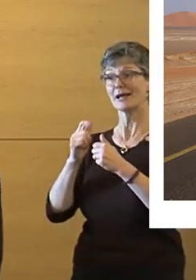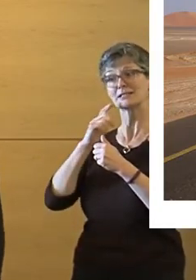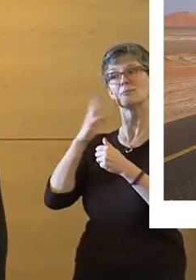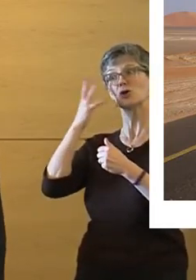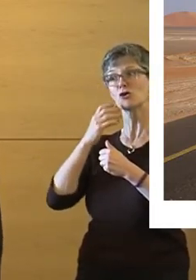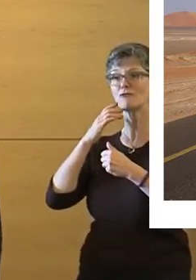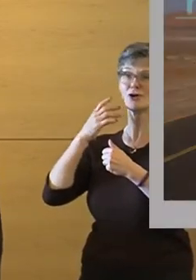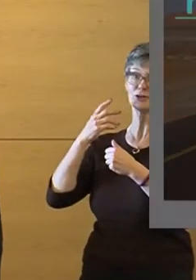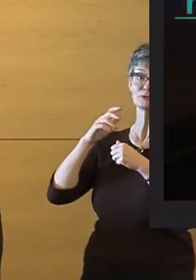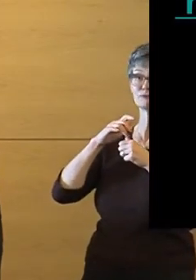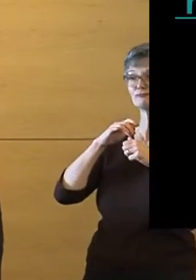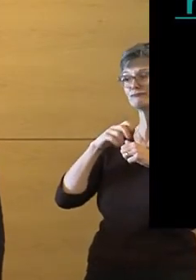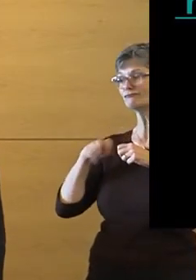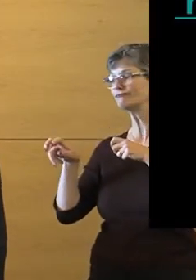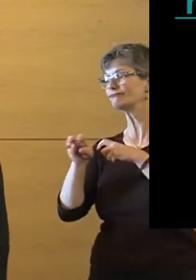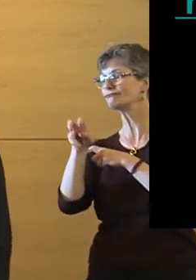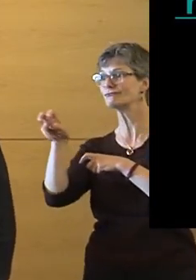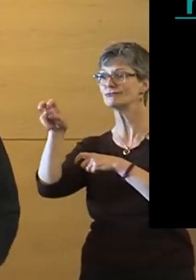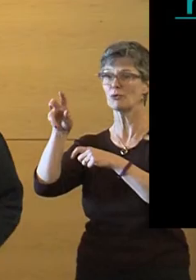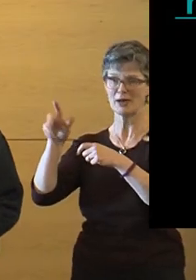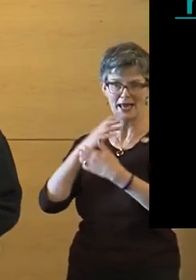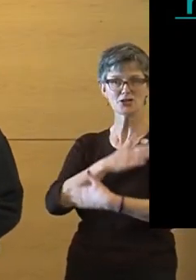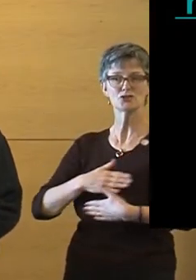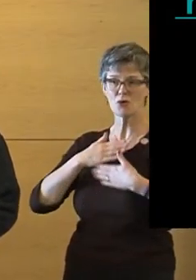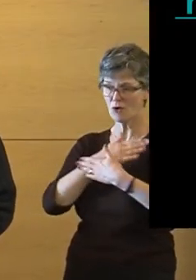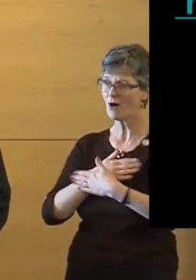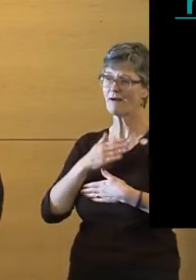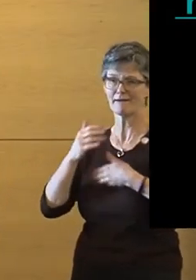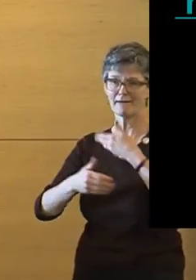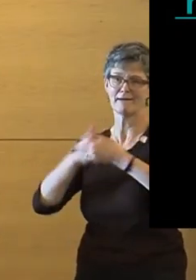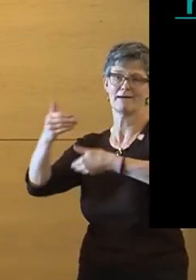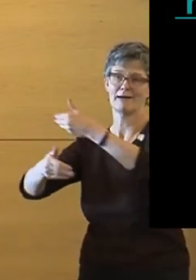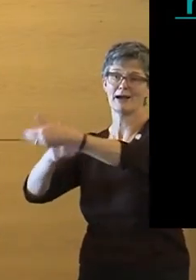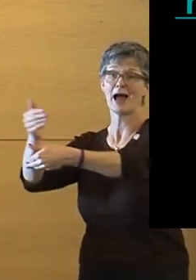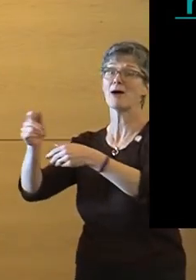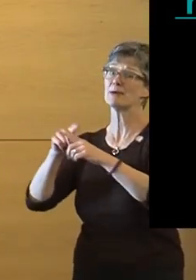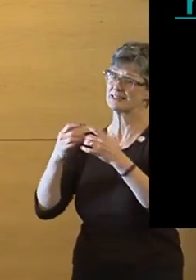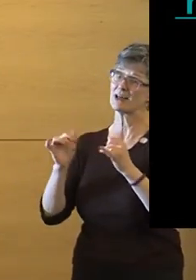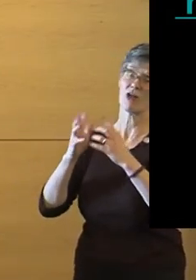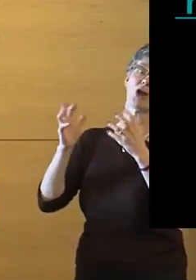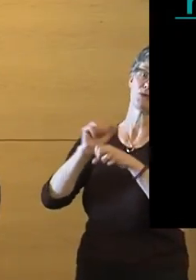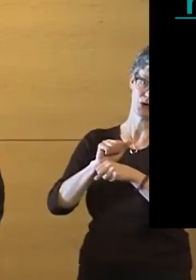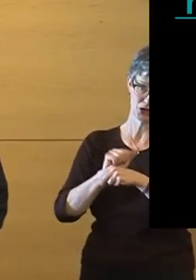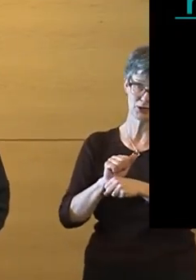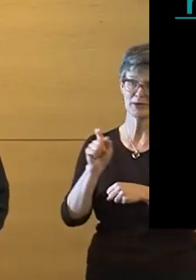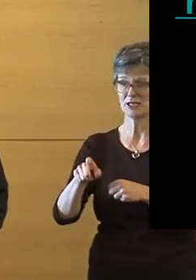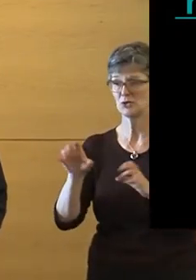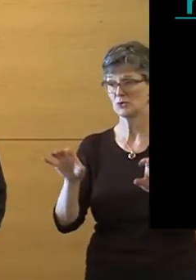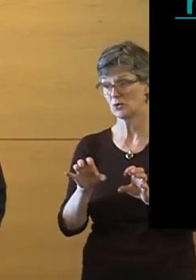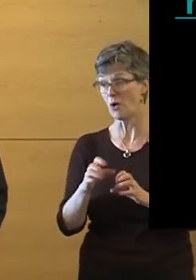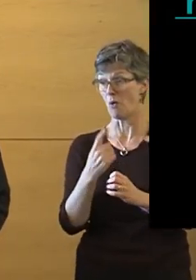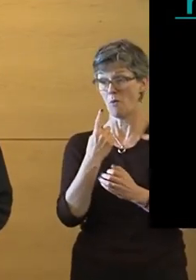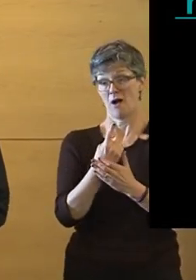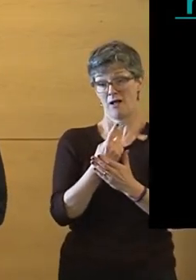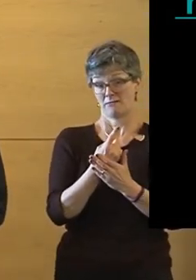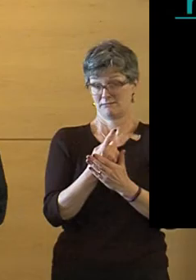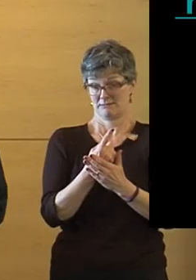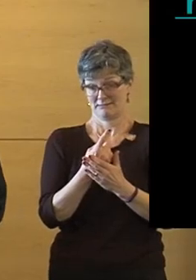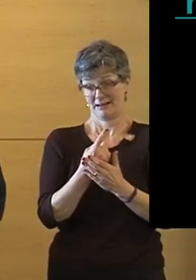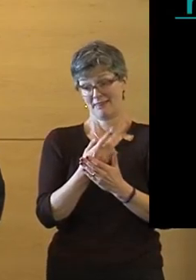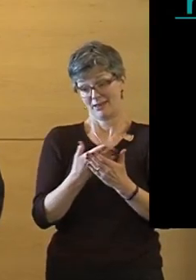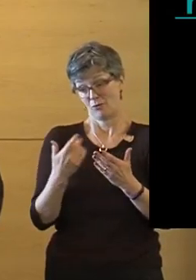accessibility is long, but it's pretty beautiful. And if we all